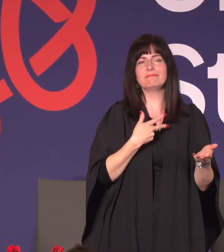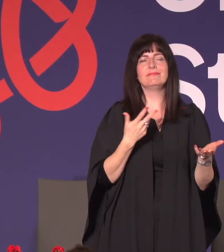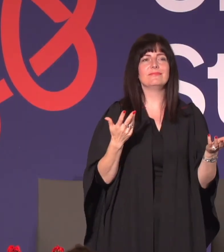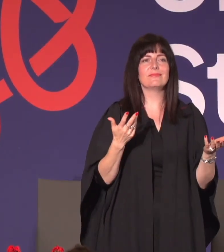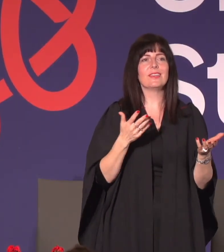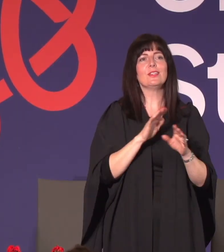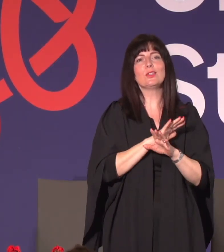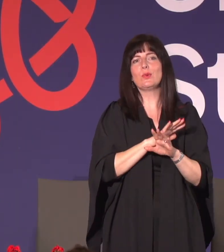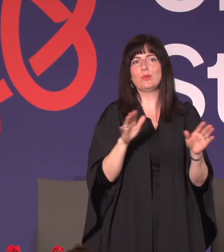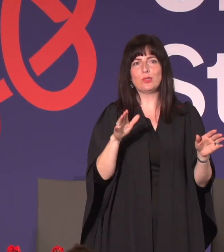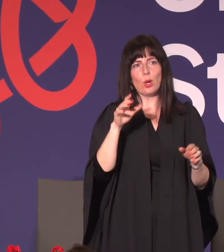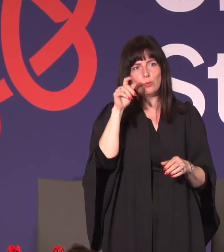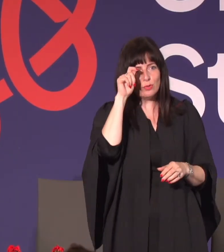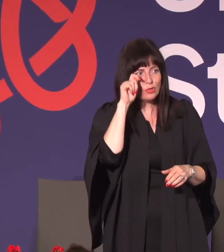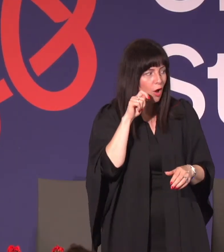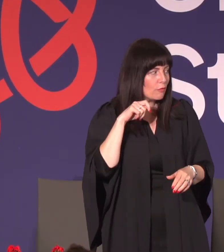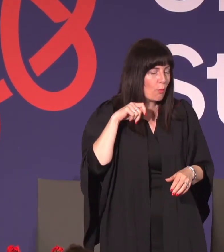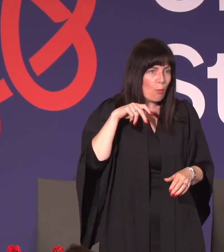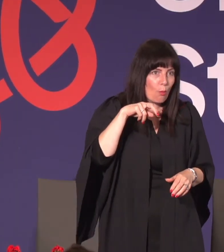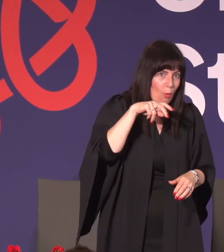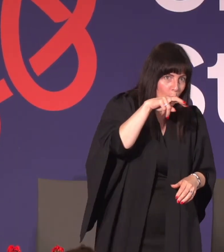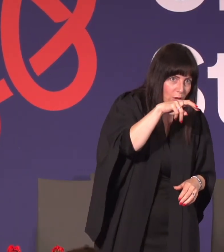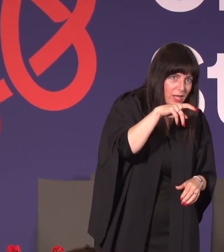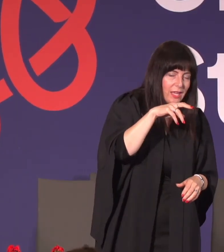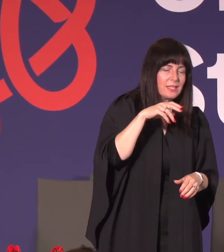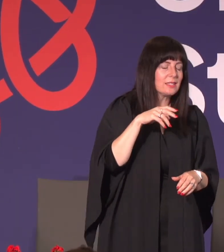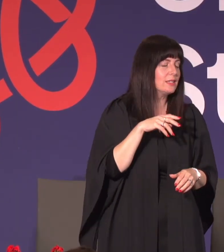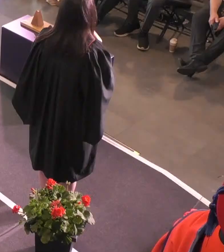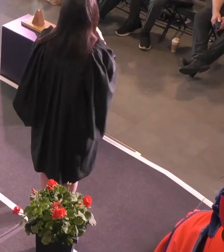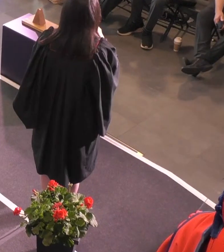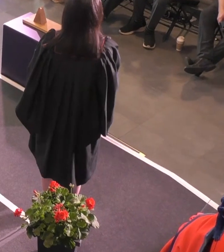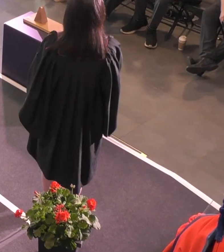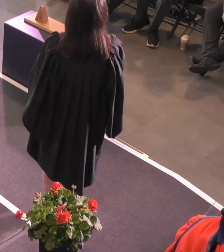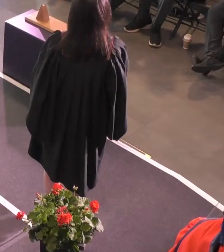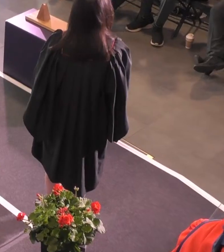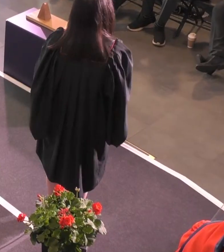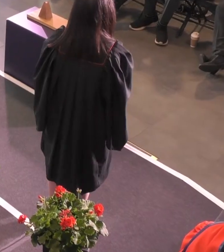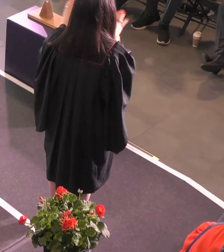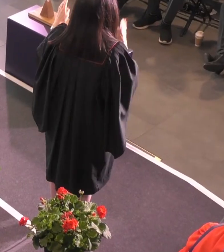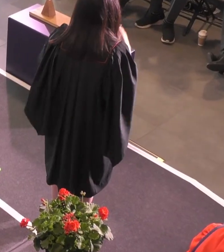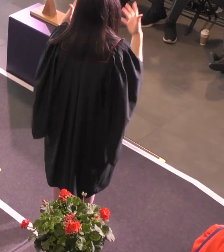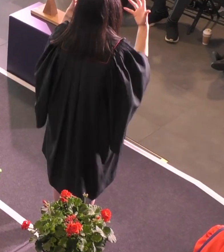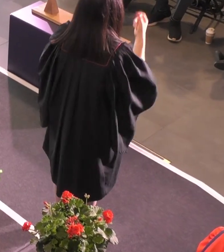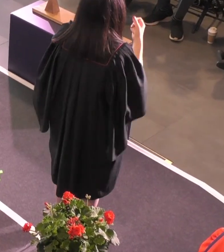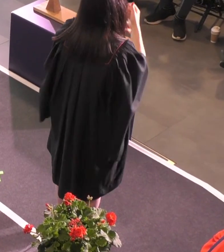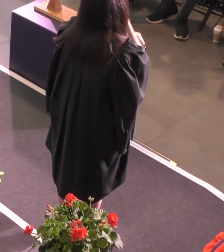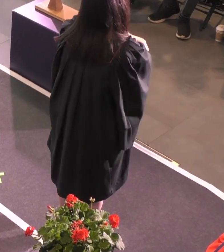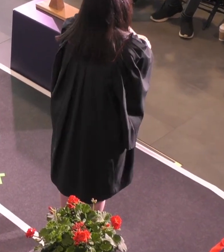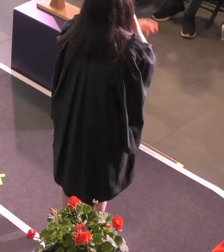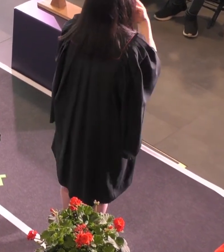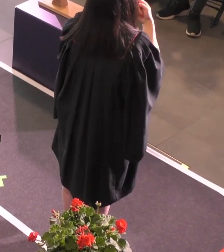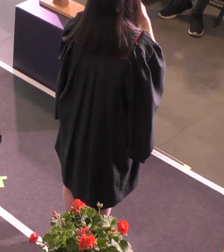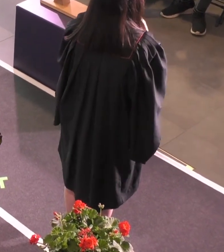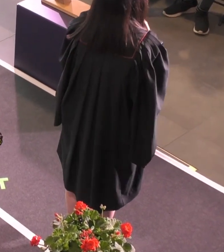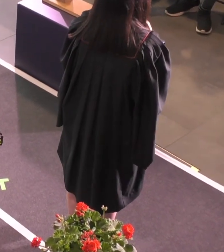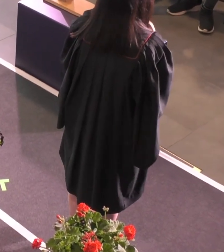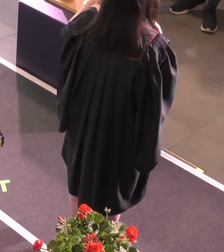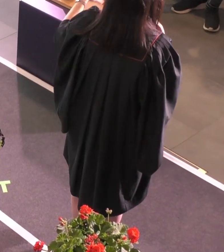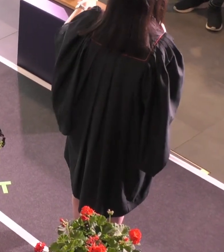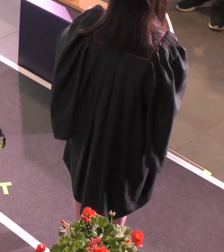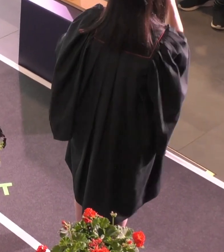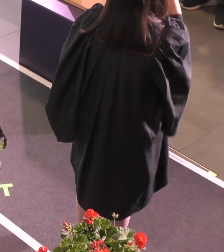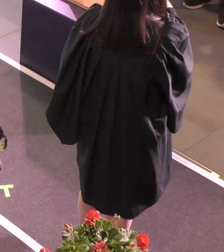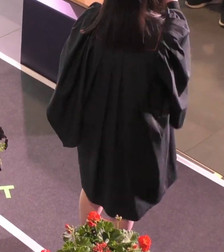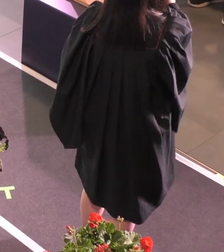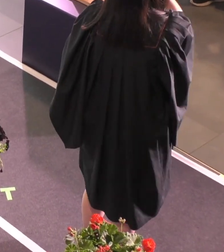Don't doff as you start walking up the ramp. On the stage, there's a little green T. So if you use that as an indicator when to start doffing, you